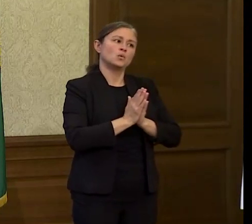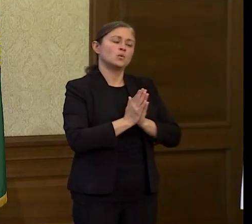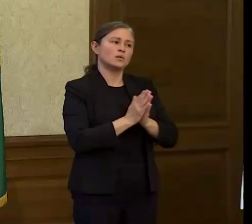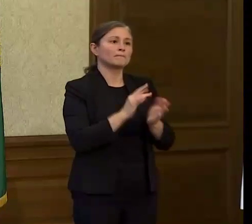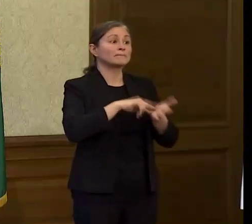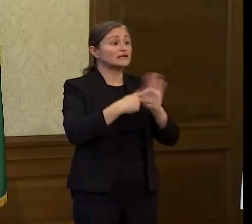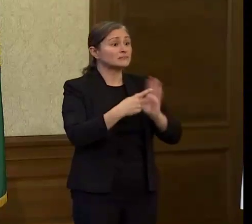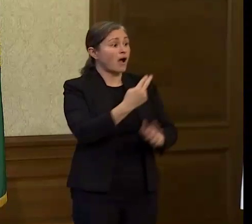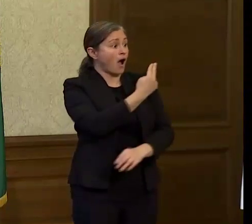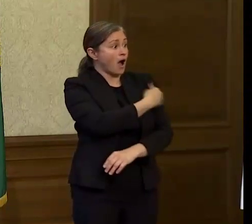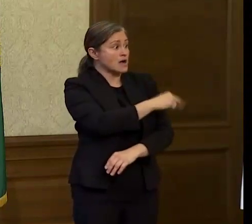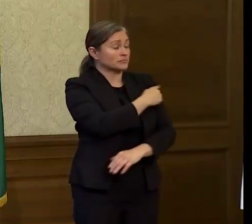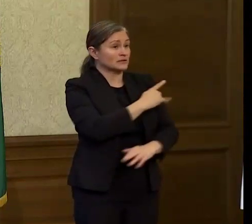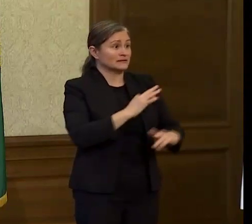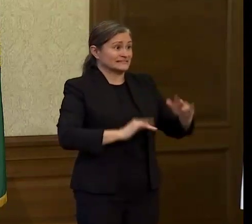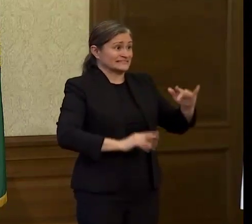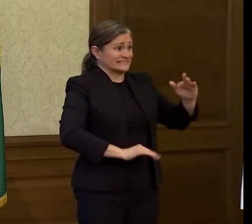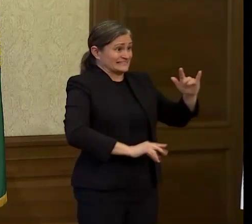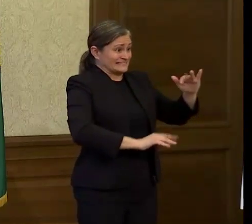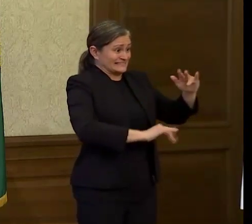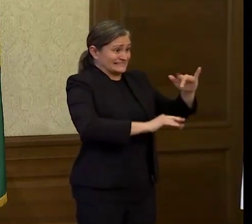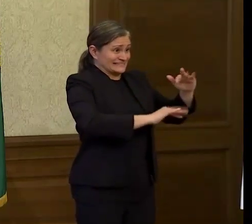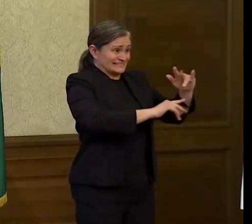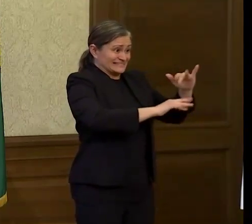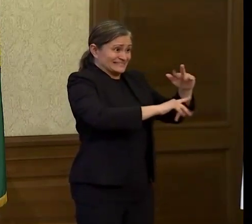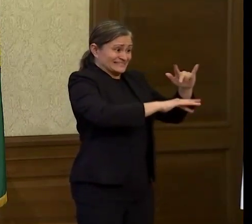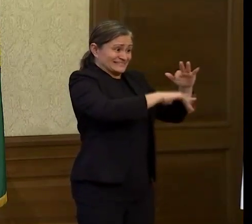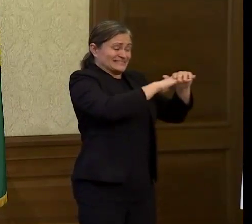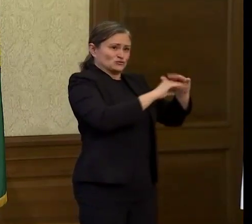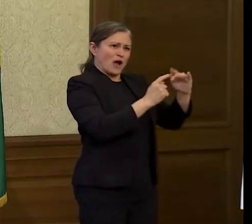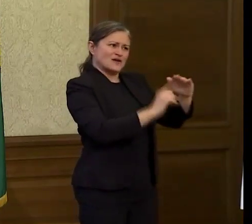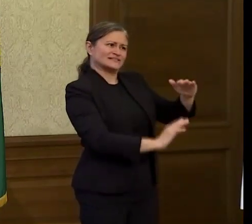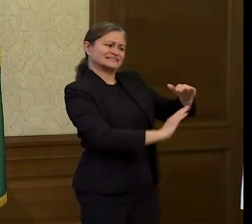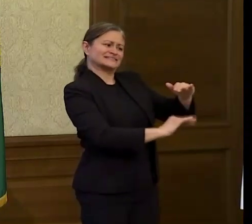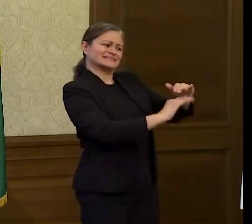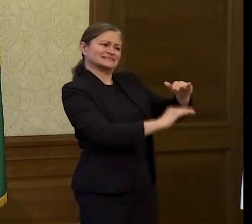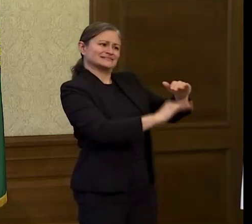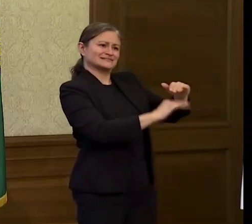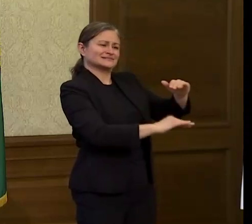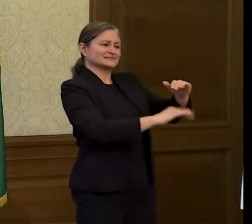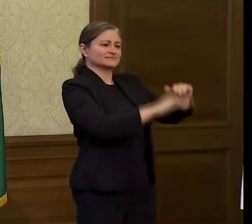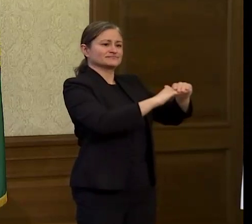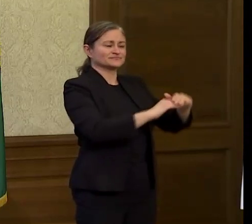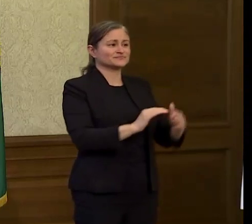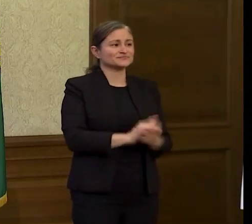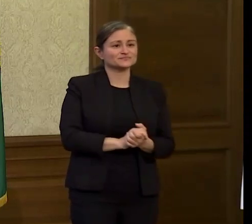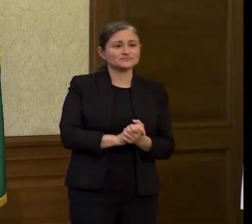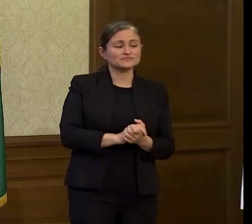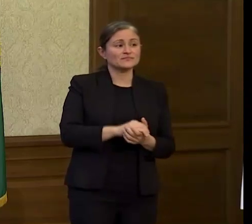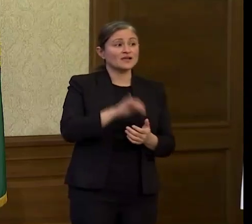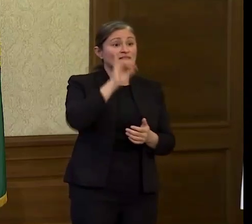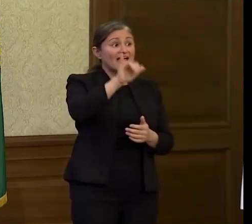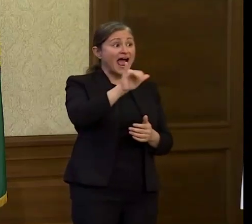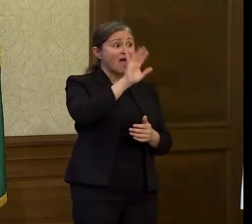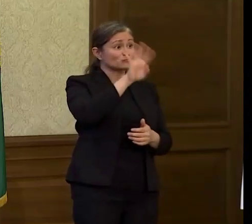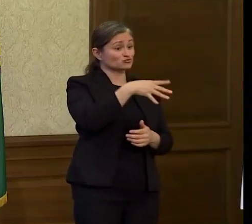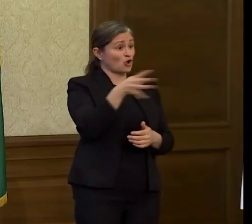surge of patients that may be coming. And this chart shows that our efforts can pay